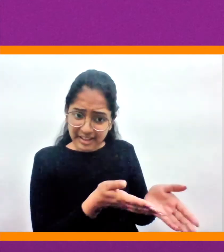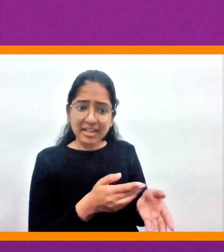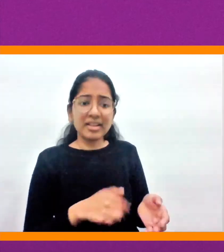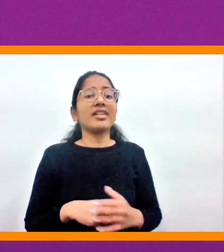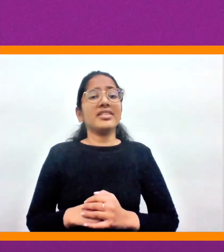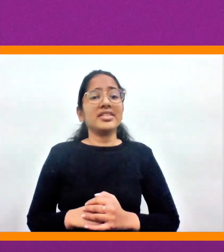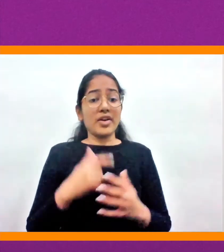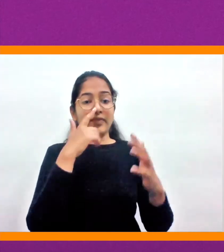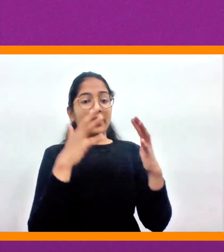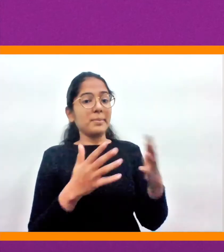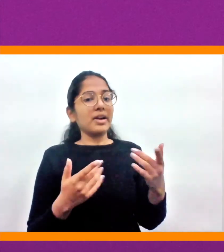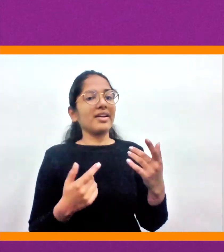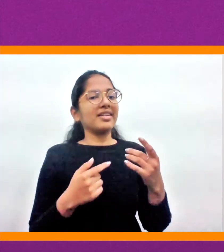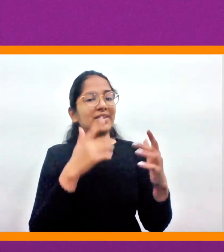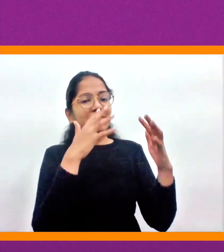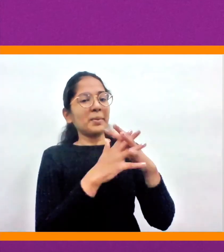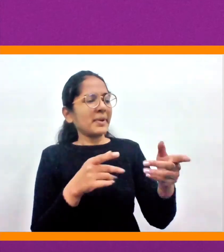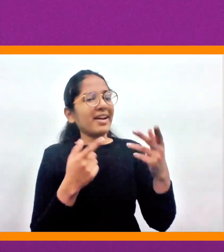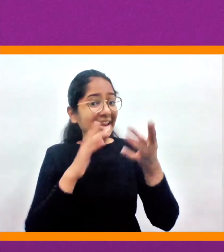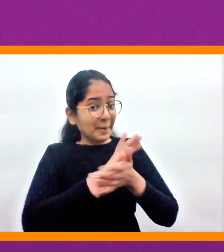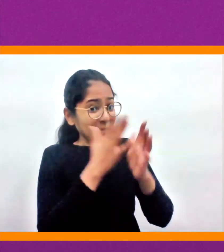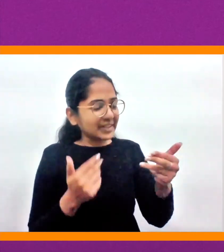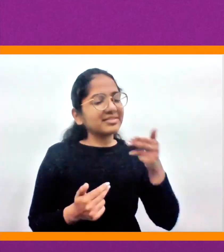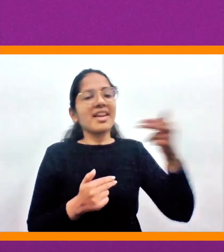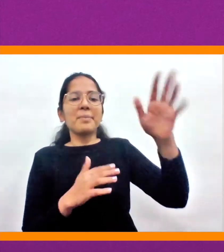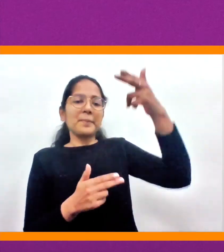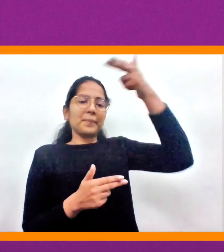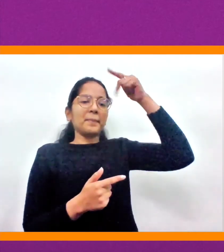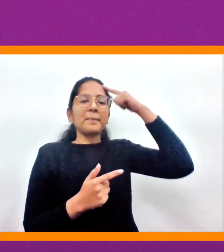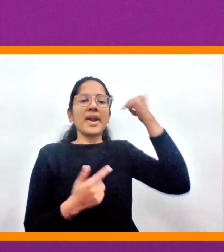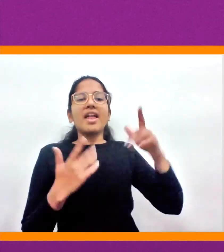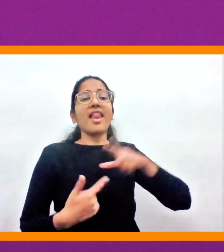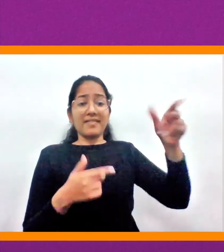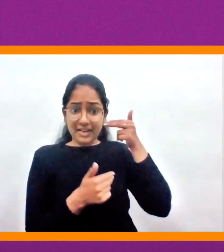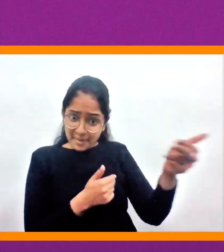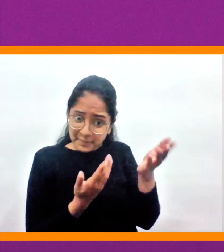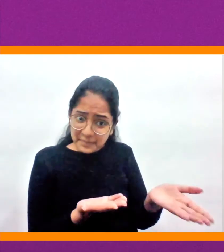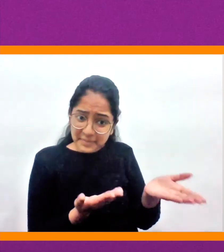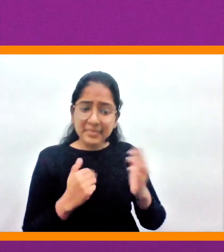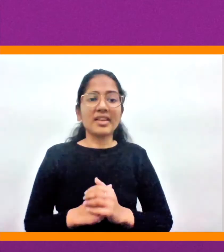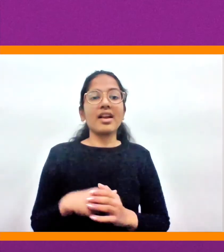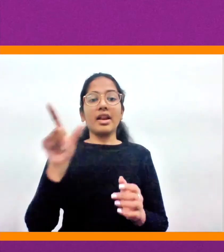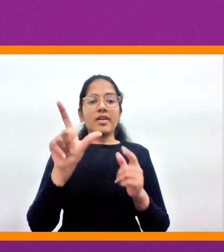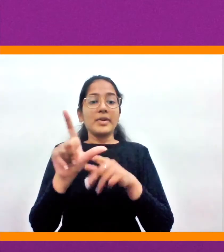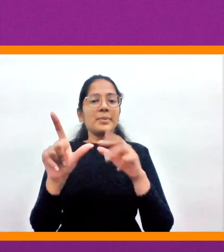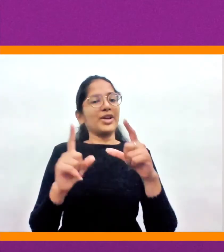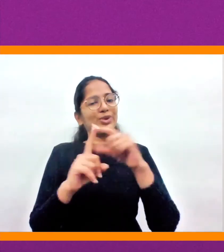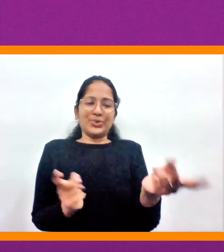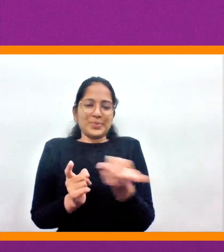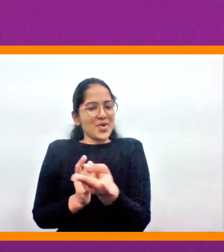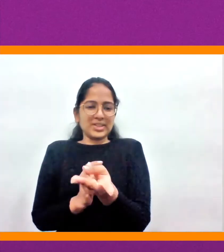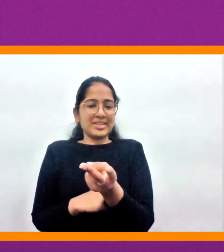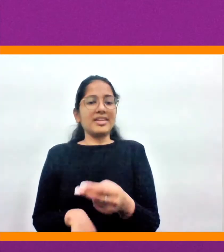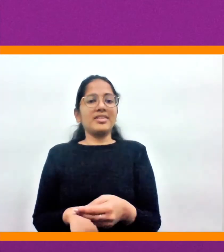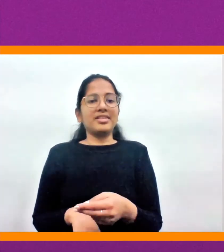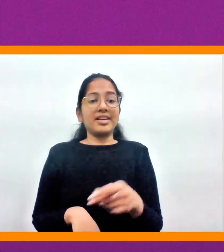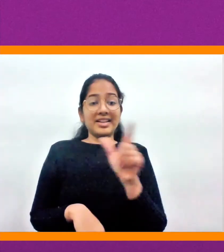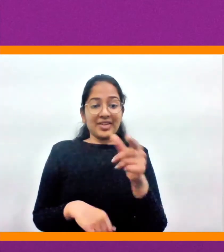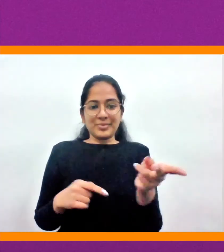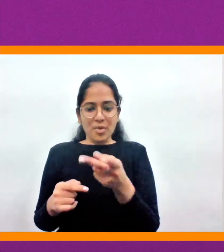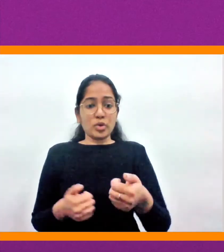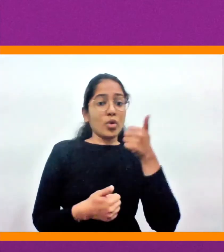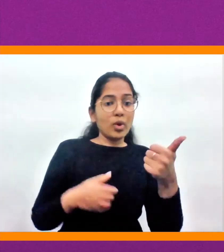inculcate consent practices that are closest to it. If we can't communicate our boundaries, ask about someone